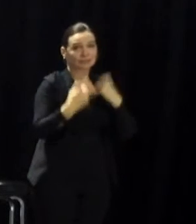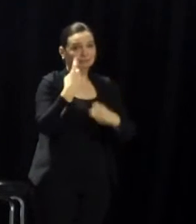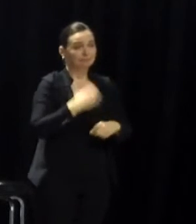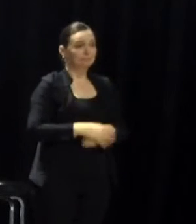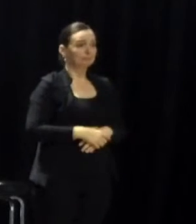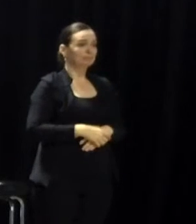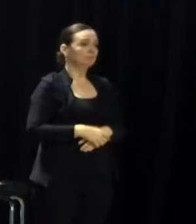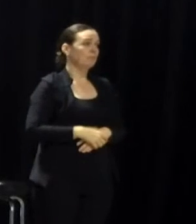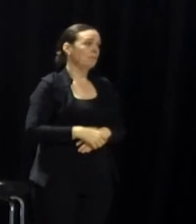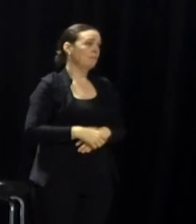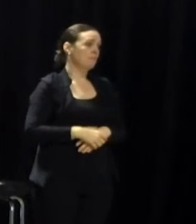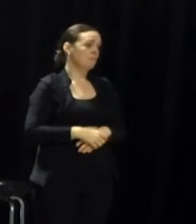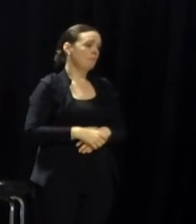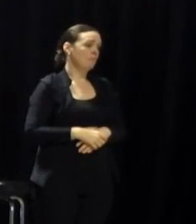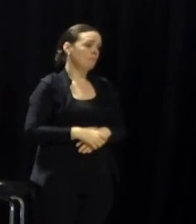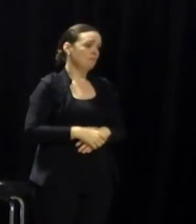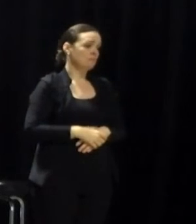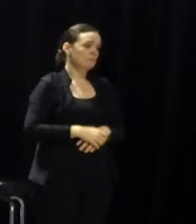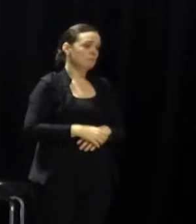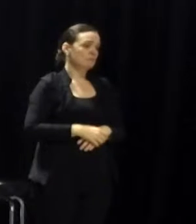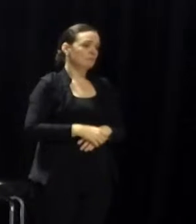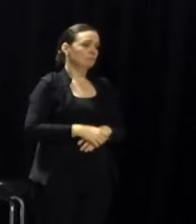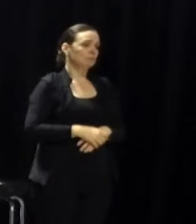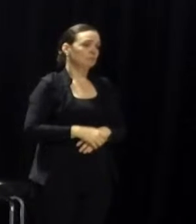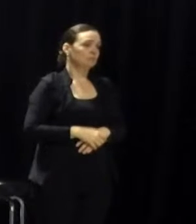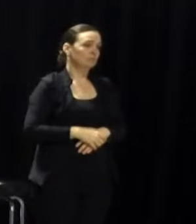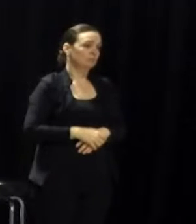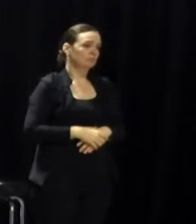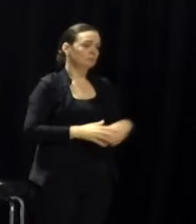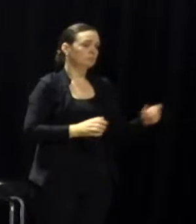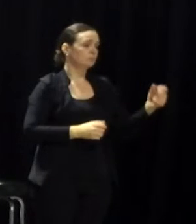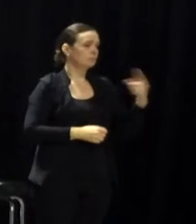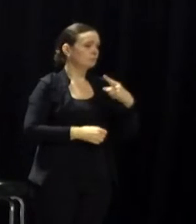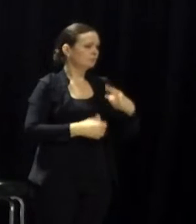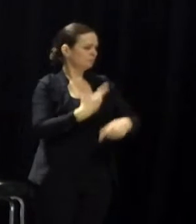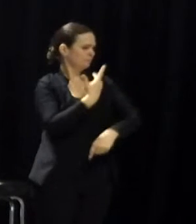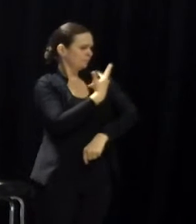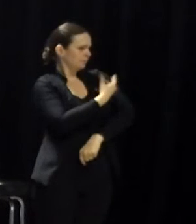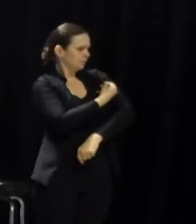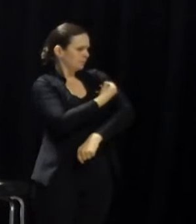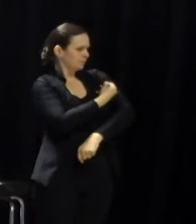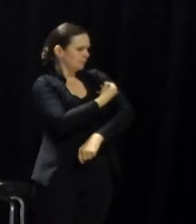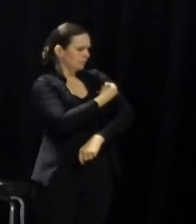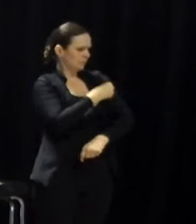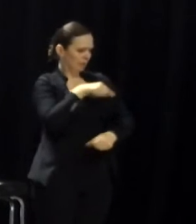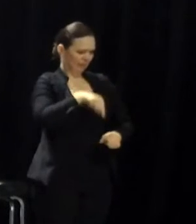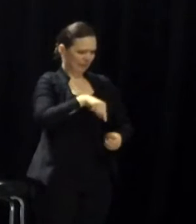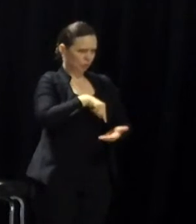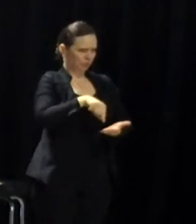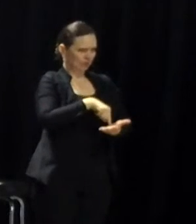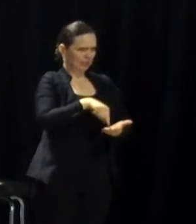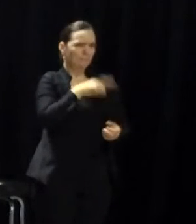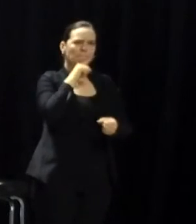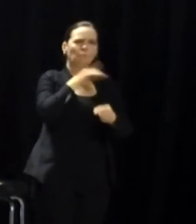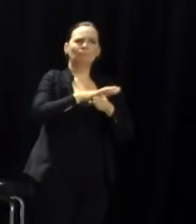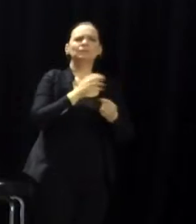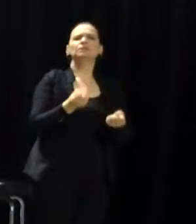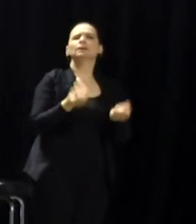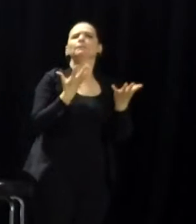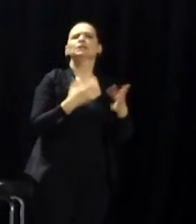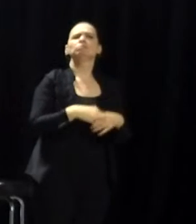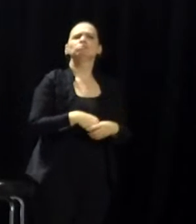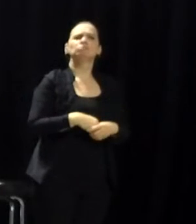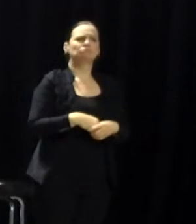Ryan, how many vaccines have you been promised this week at the pod?